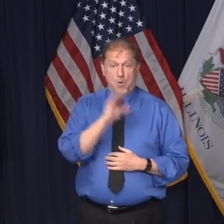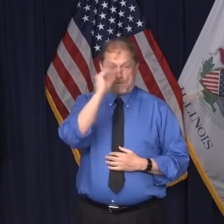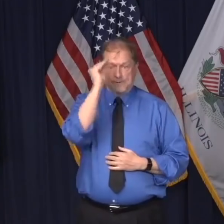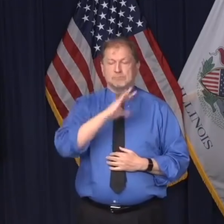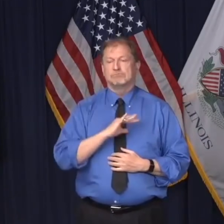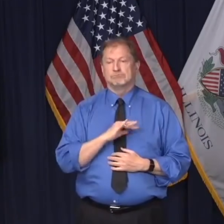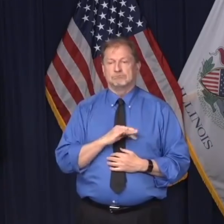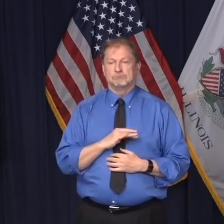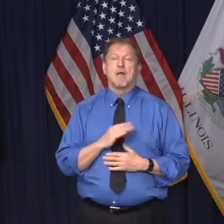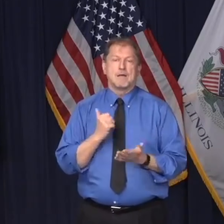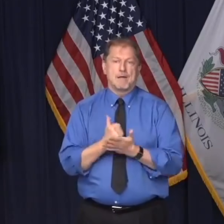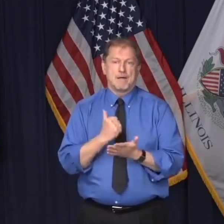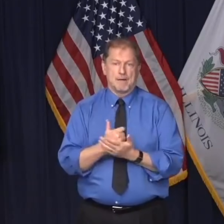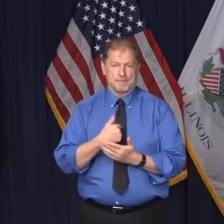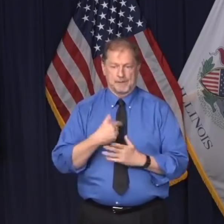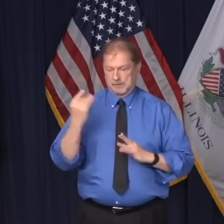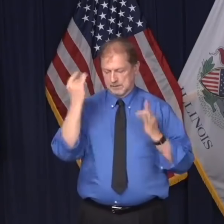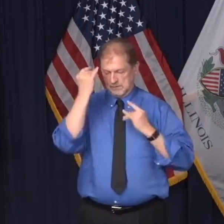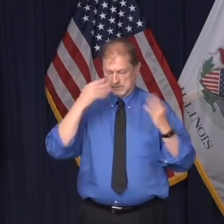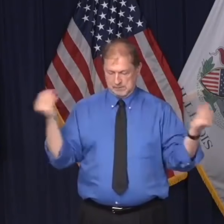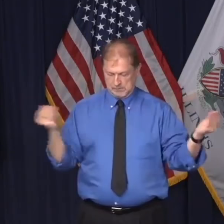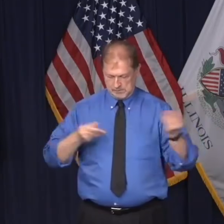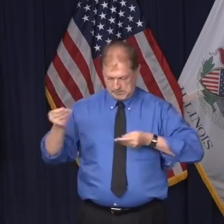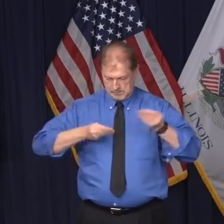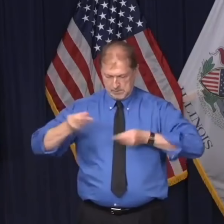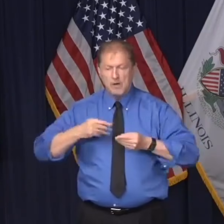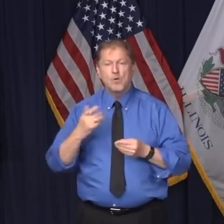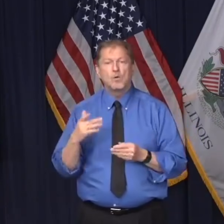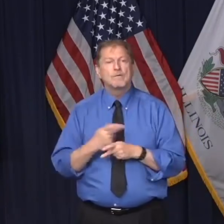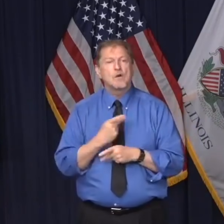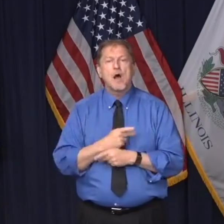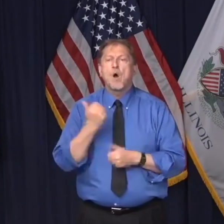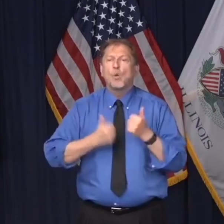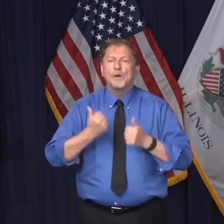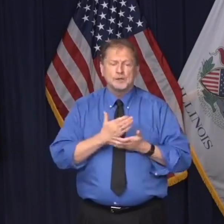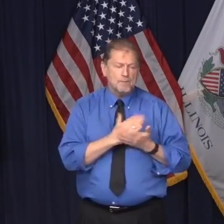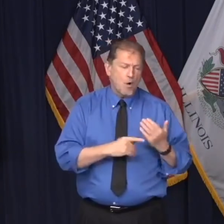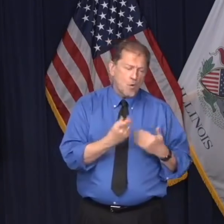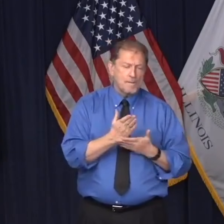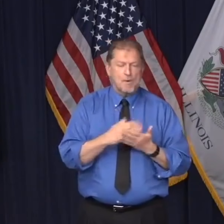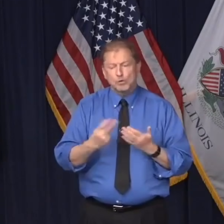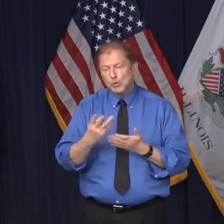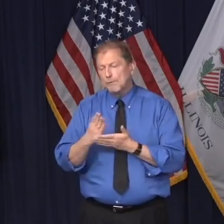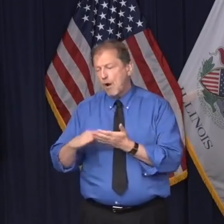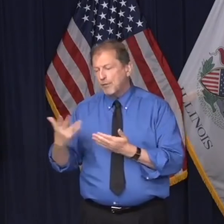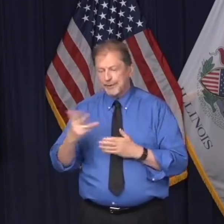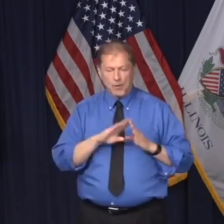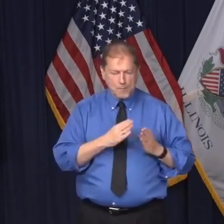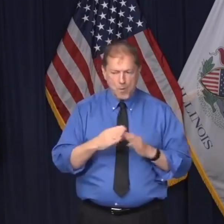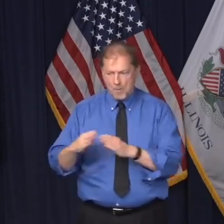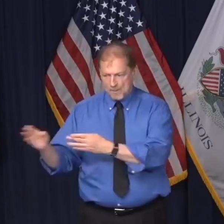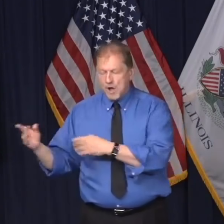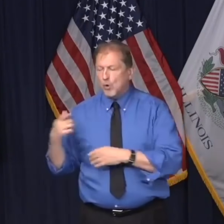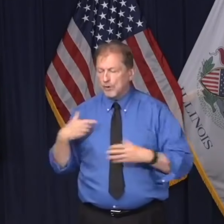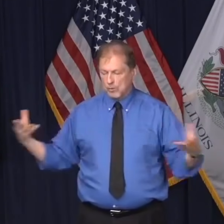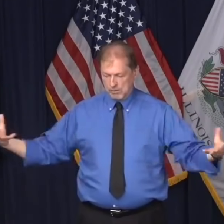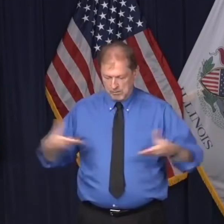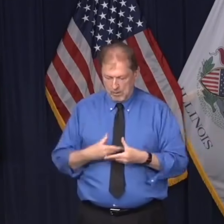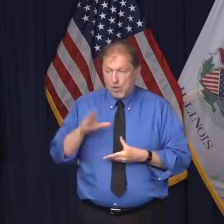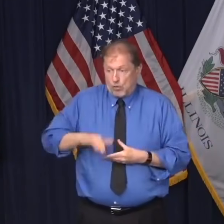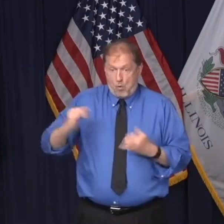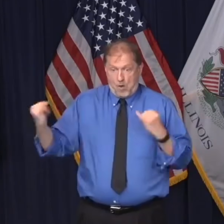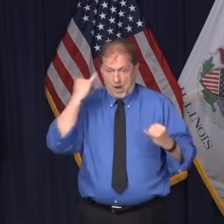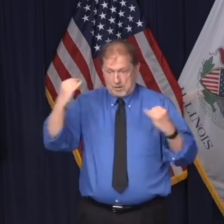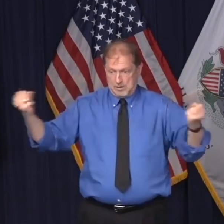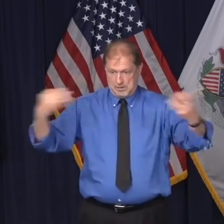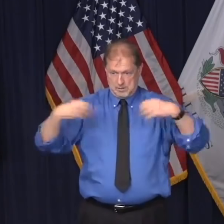And so as we look at the phasing back of the economy, we'll be taking all of those letters into consideration. And I